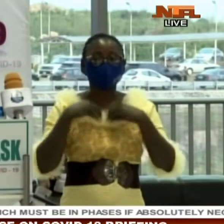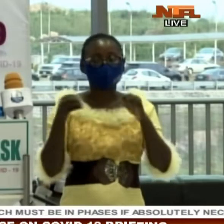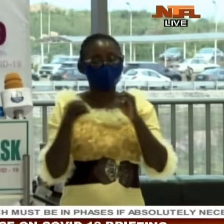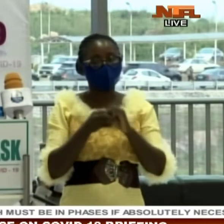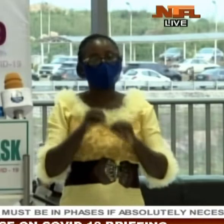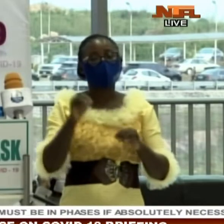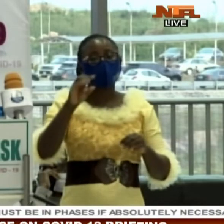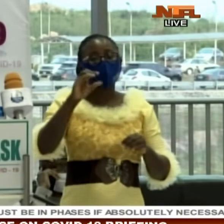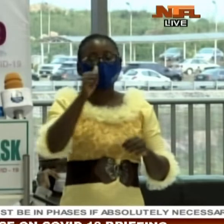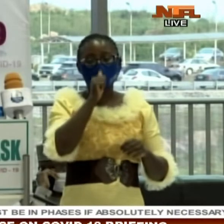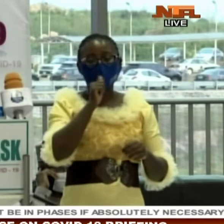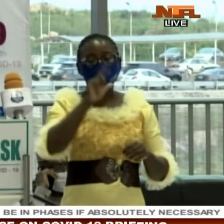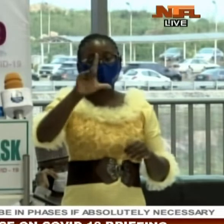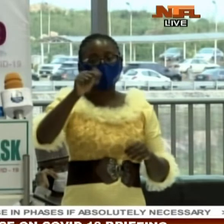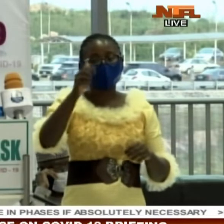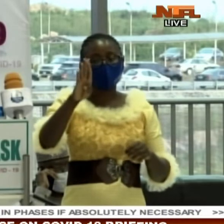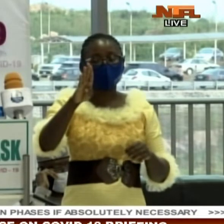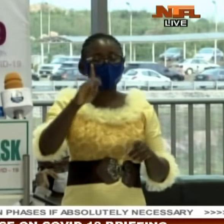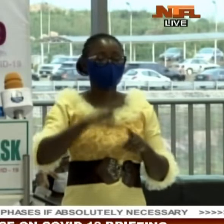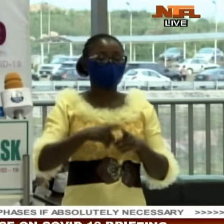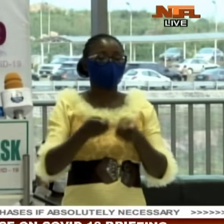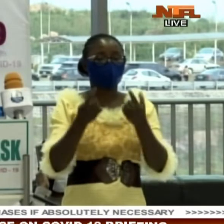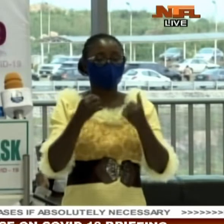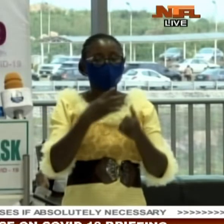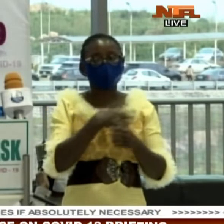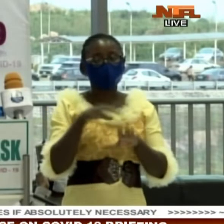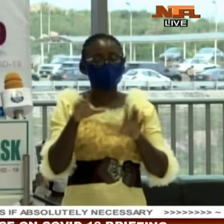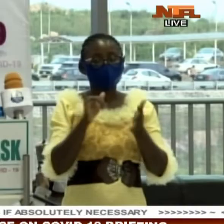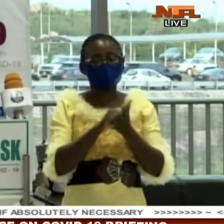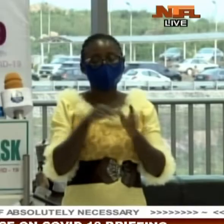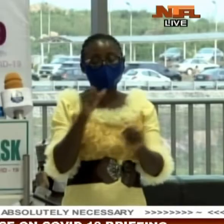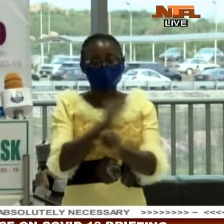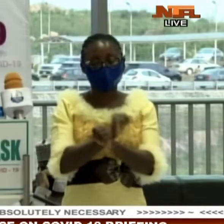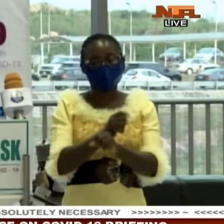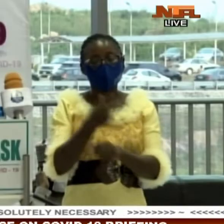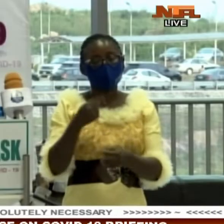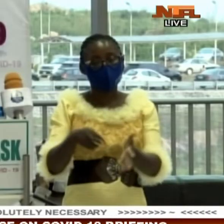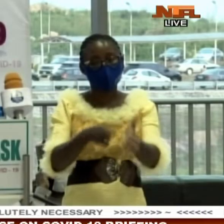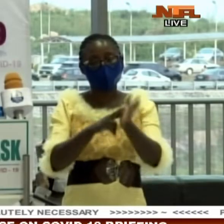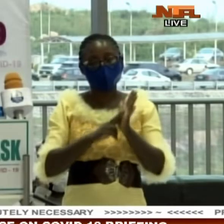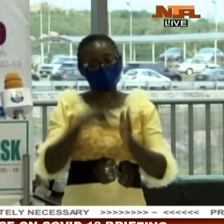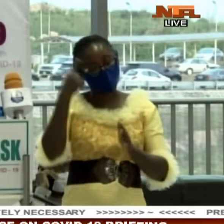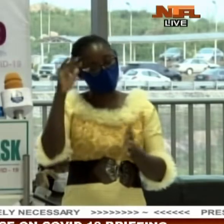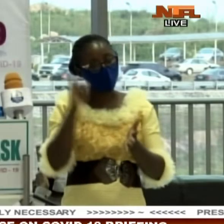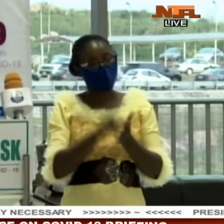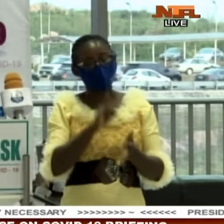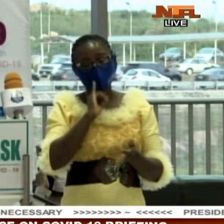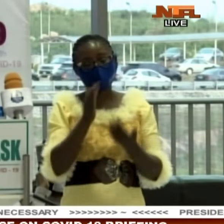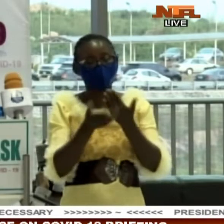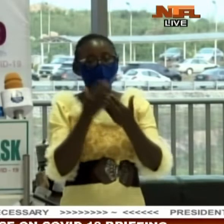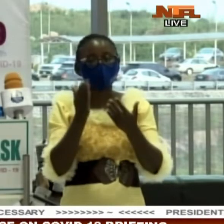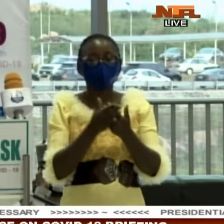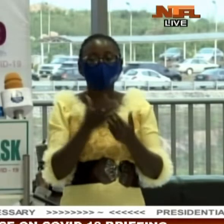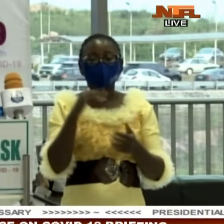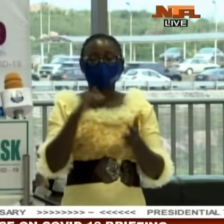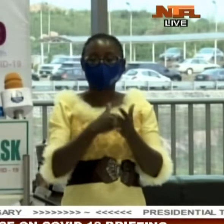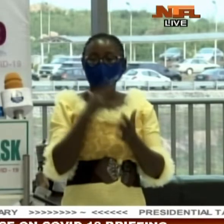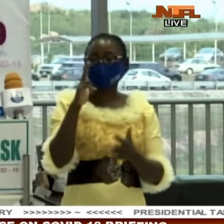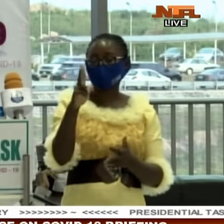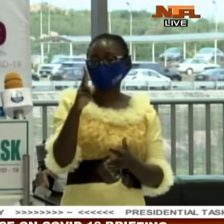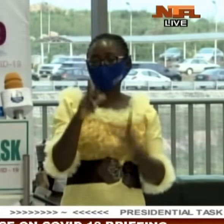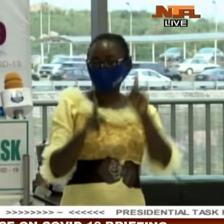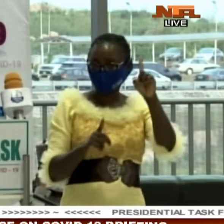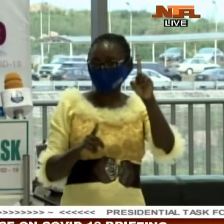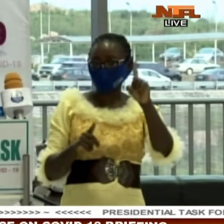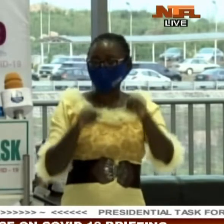private laboratories to come up onto the platform. And the requirements for coming onto the platform are very simple. There are just three.